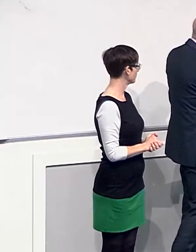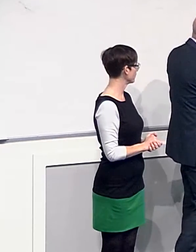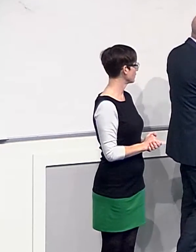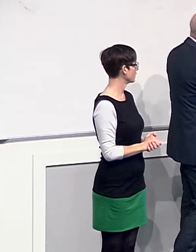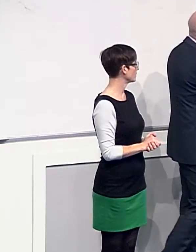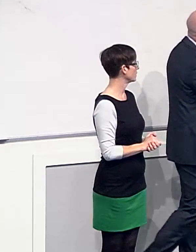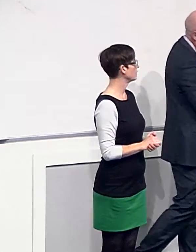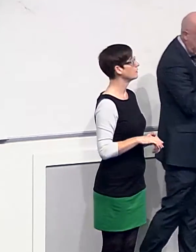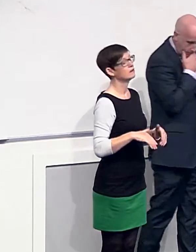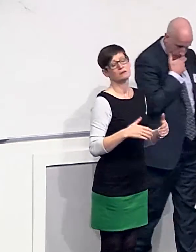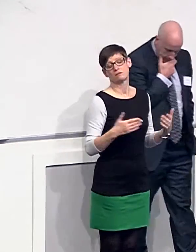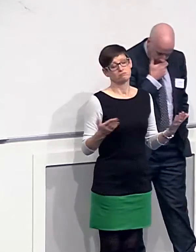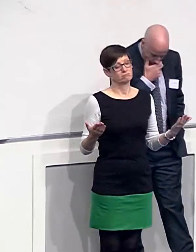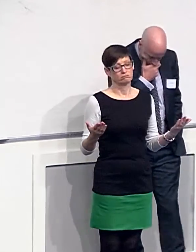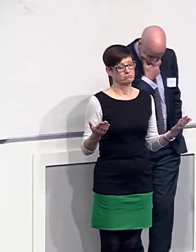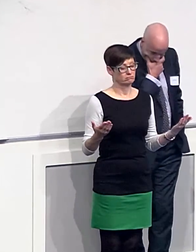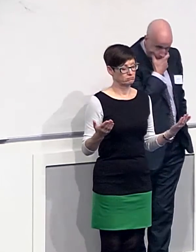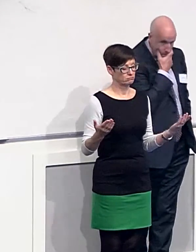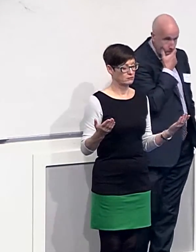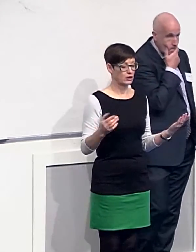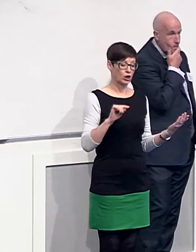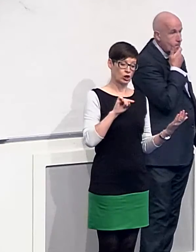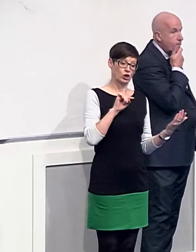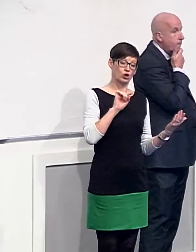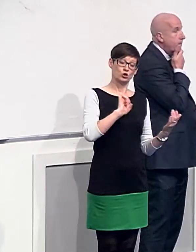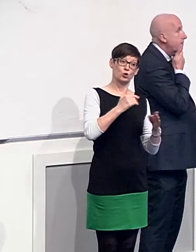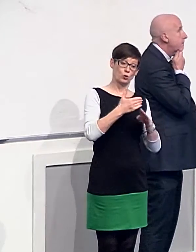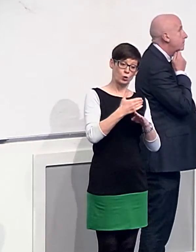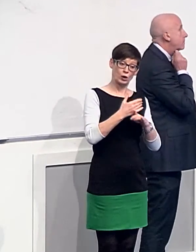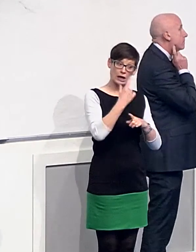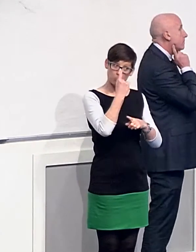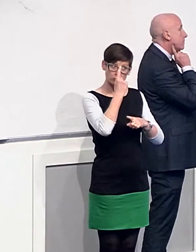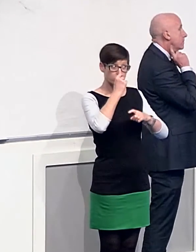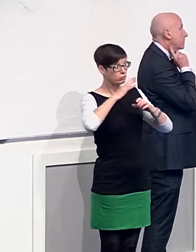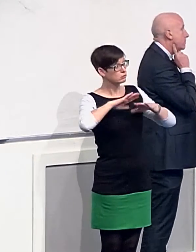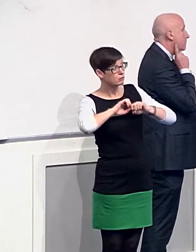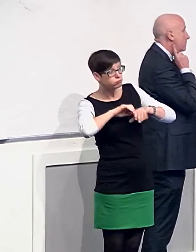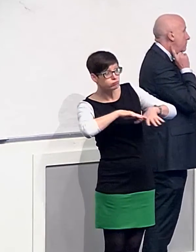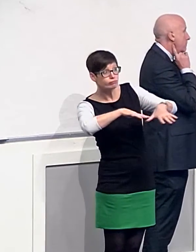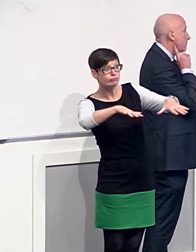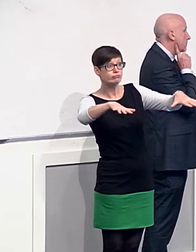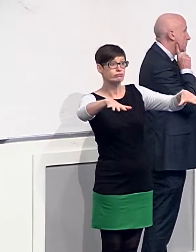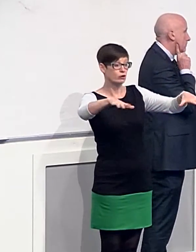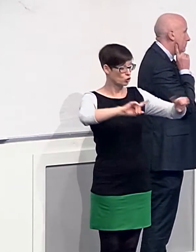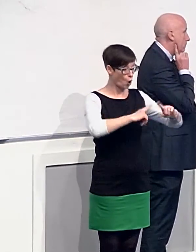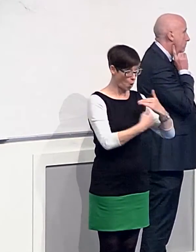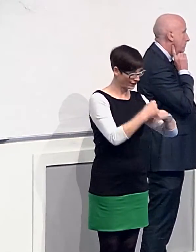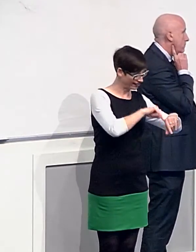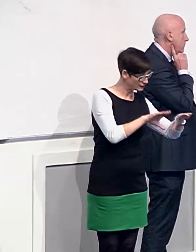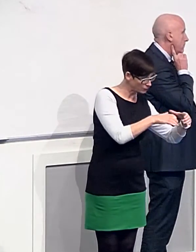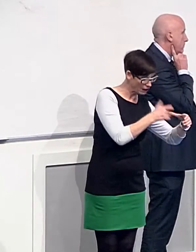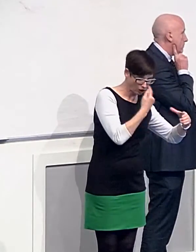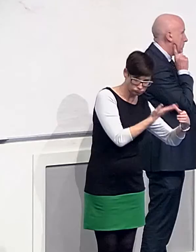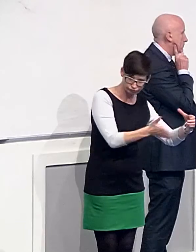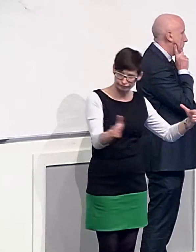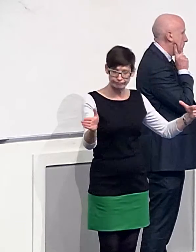stuff has, well, you've just been talking about it, I mean, has the possibility of being rolled out. across all the domains that we're talking about today.